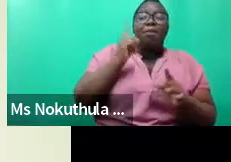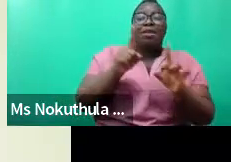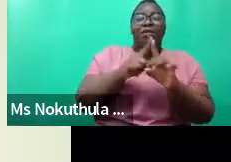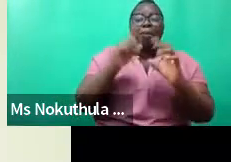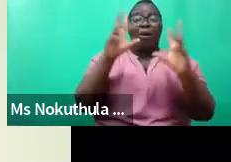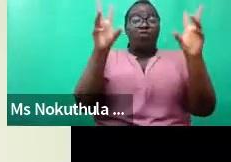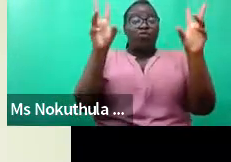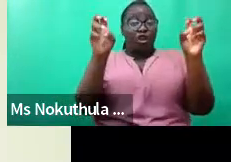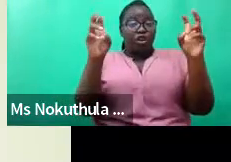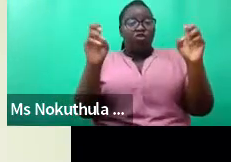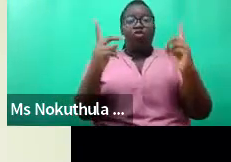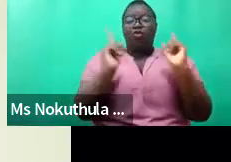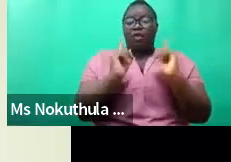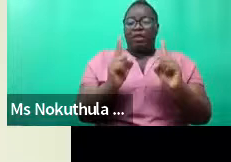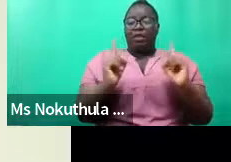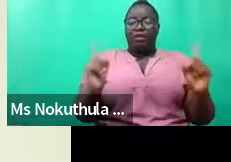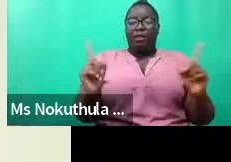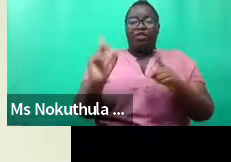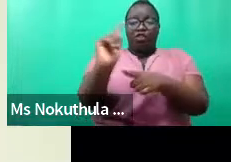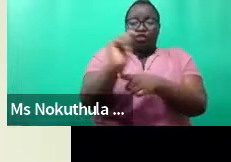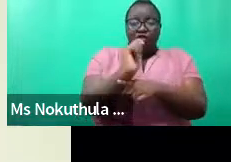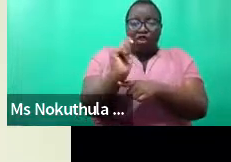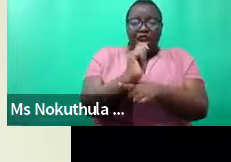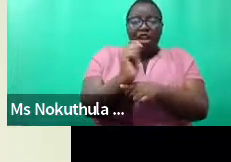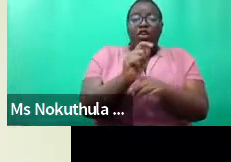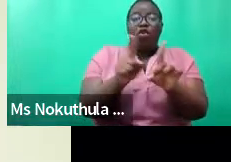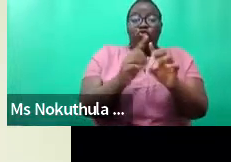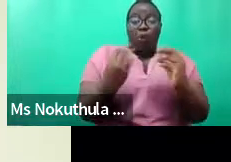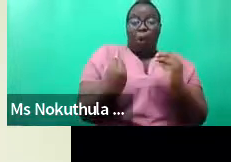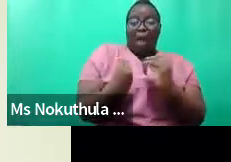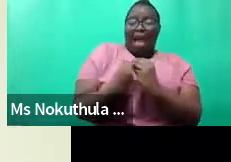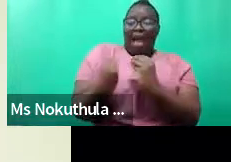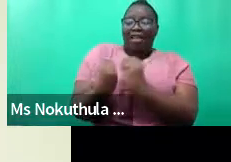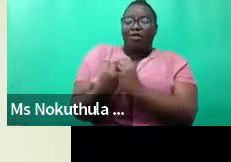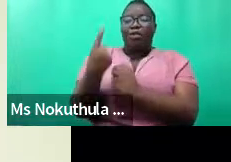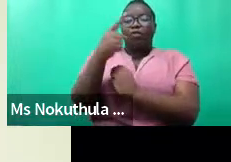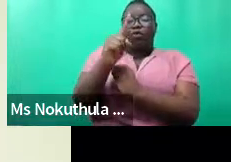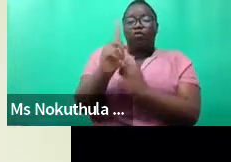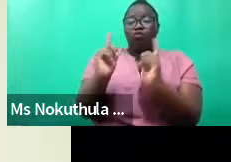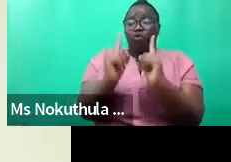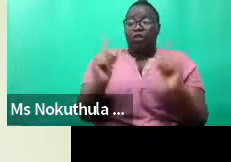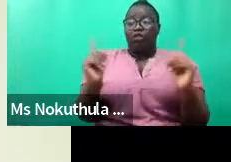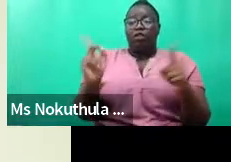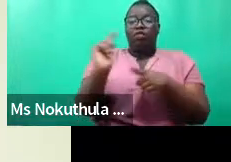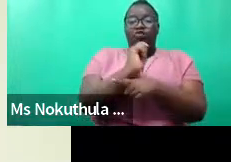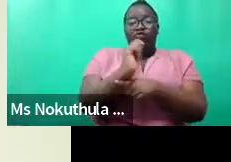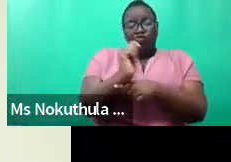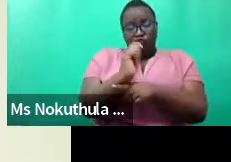all aspects of teacher training are concerned.